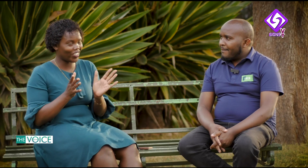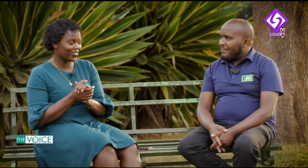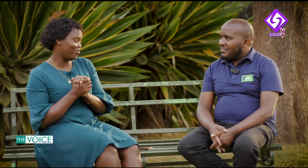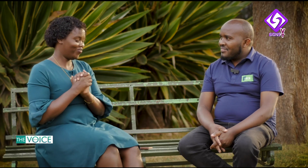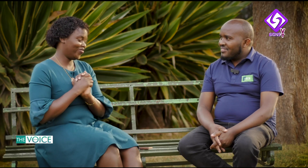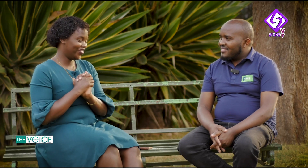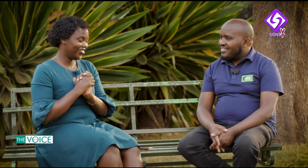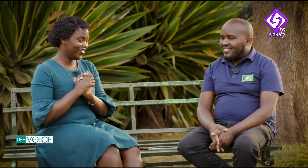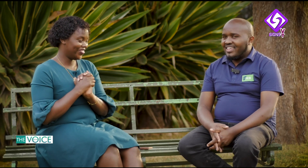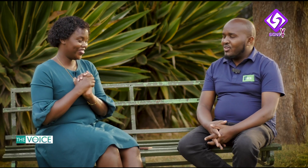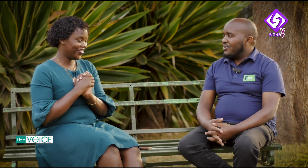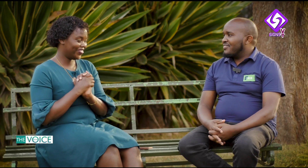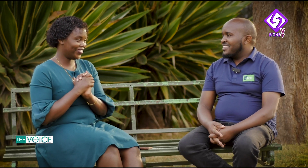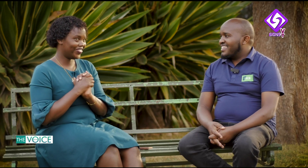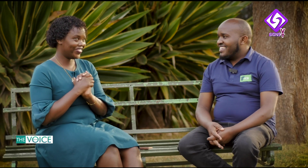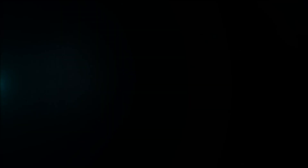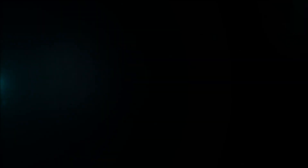will be back shortly.